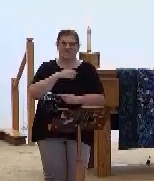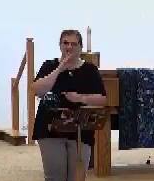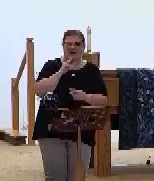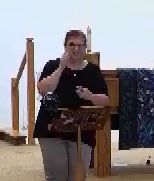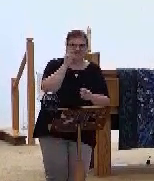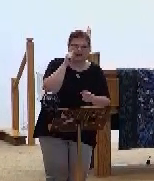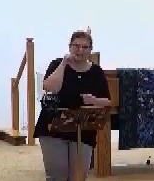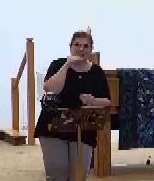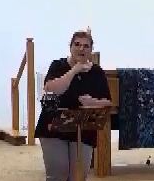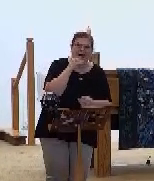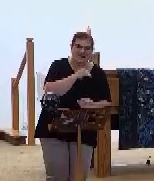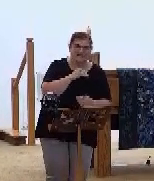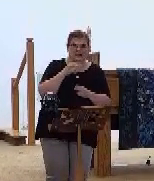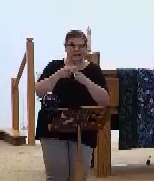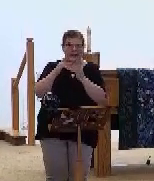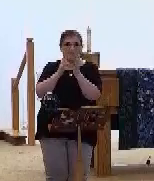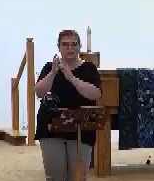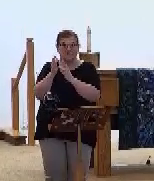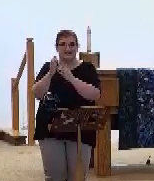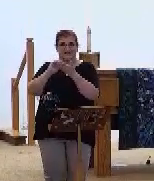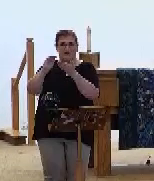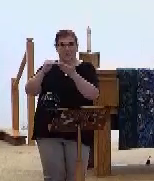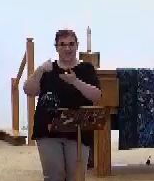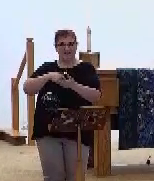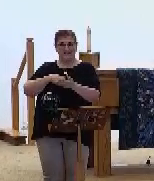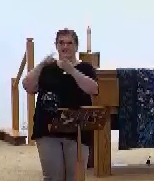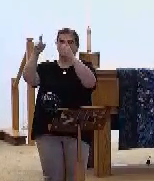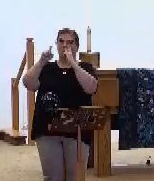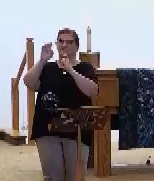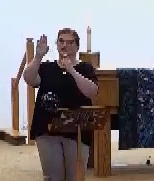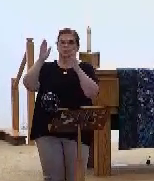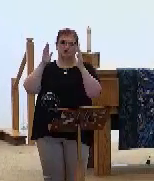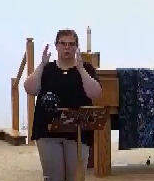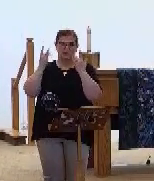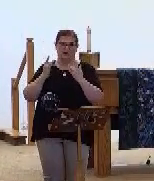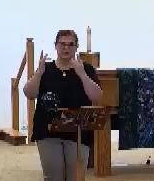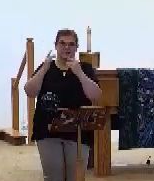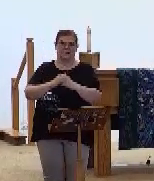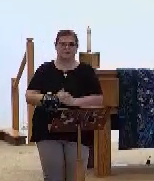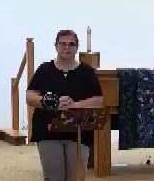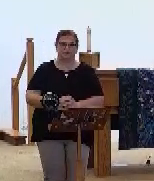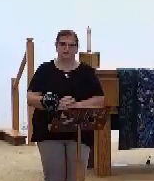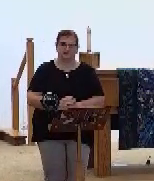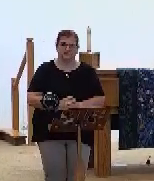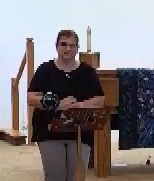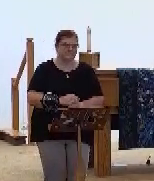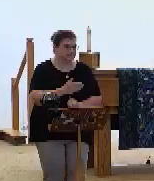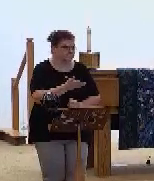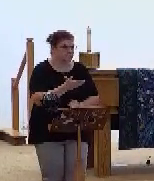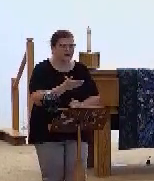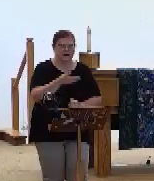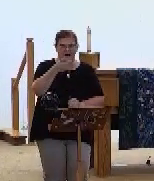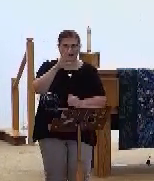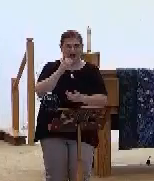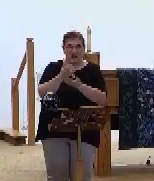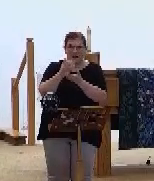the name of Jesus, forgive us and grant us your mercy. God is a cup of cold